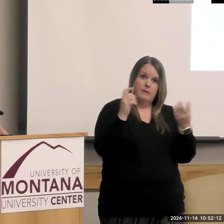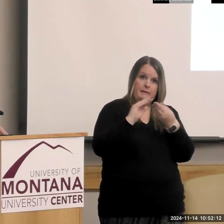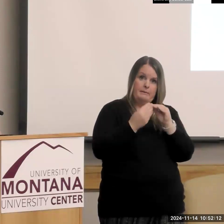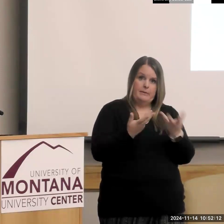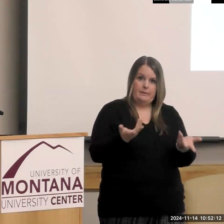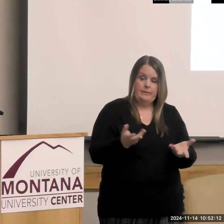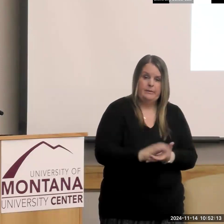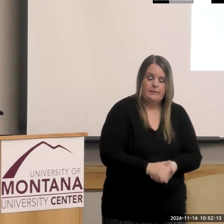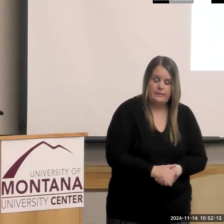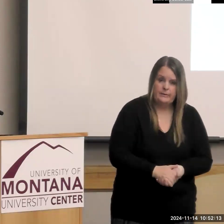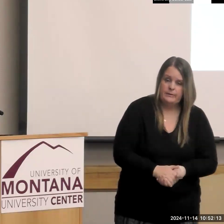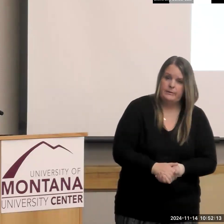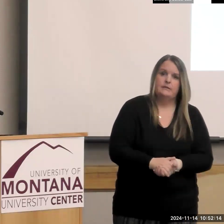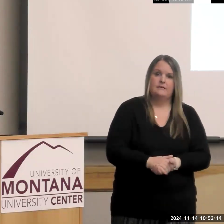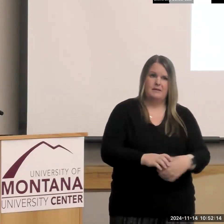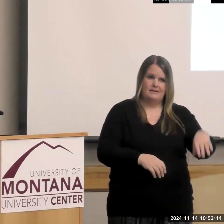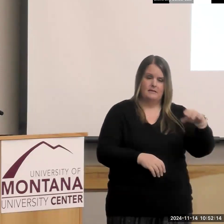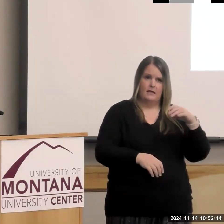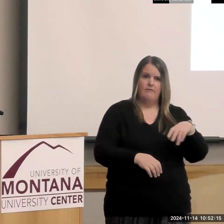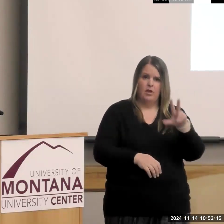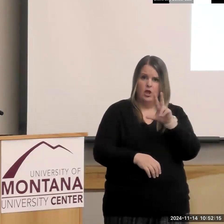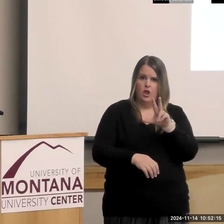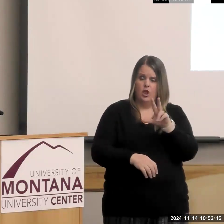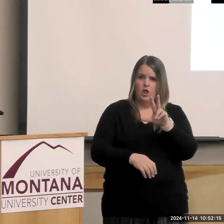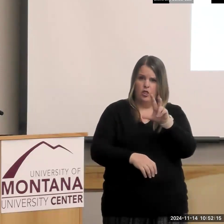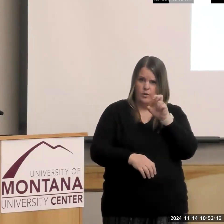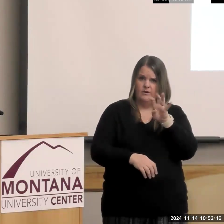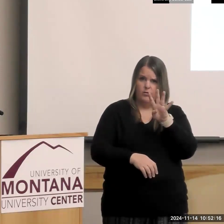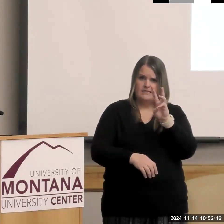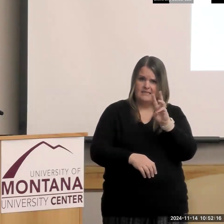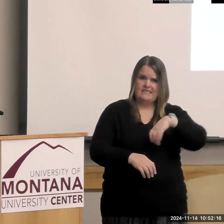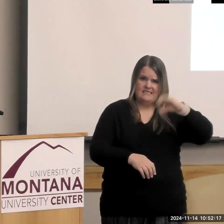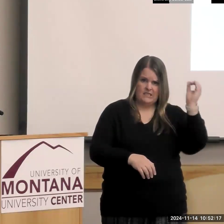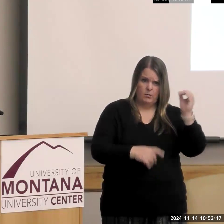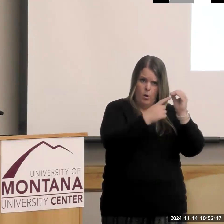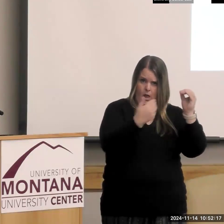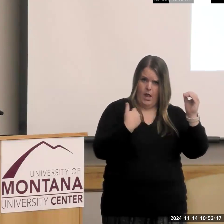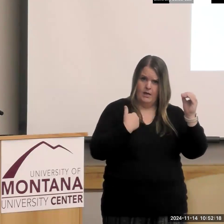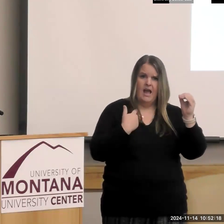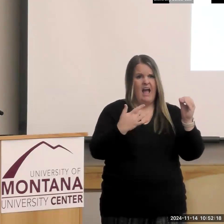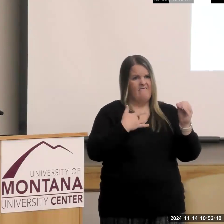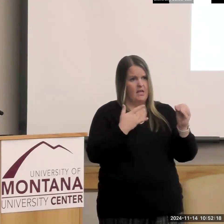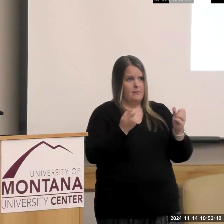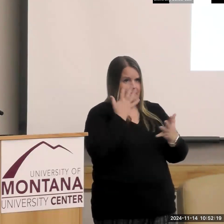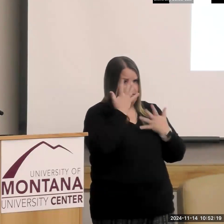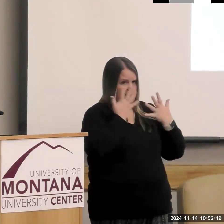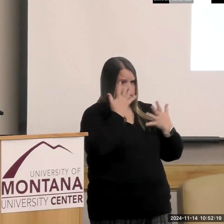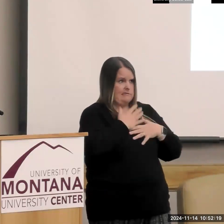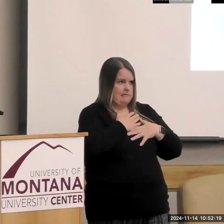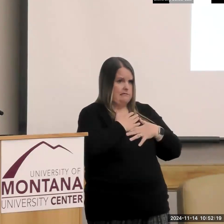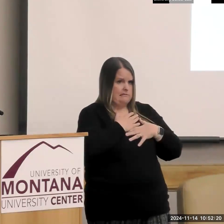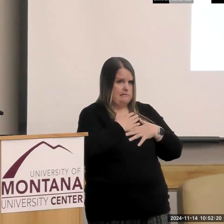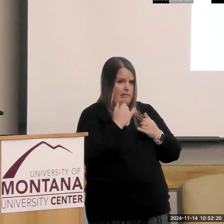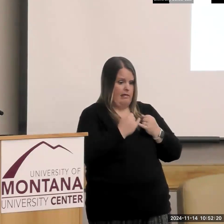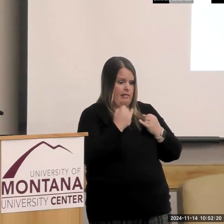right? But 0 out of 346 health departments. Now, I take a little bit of shame in this, in that the last